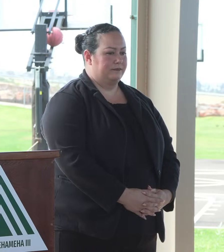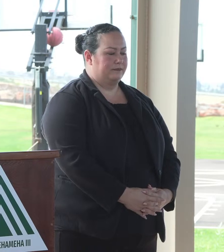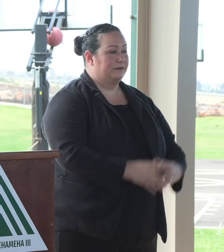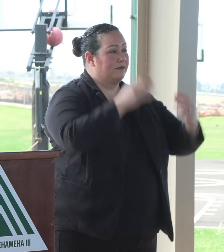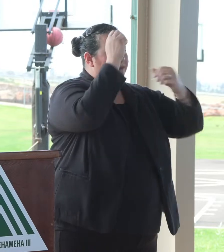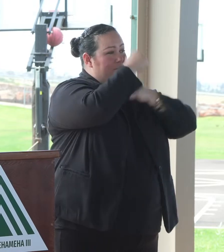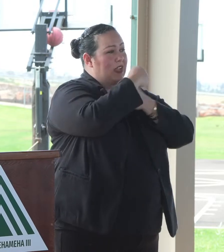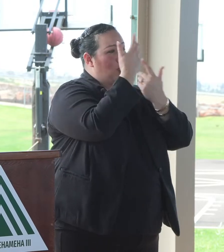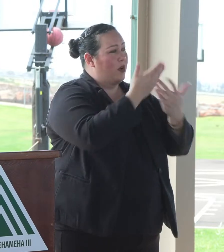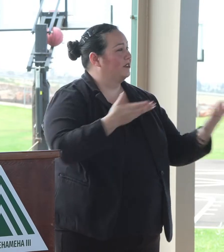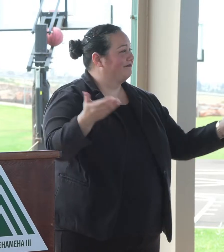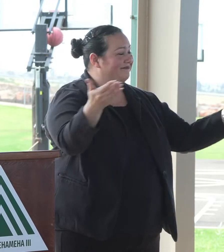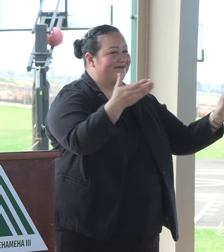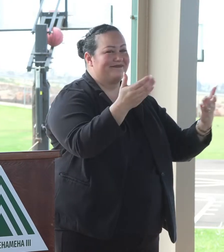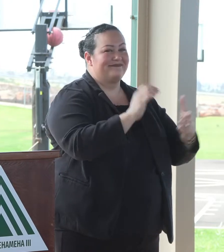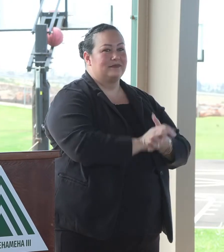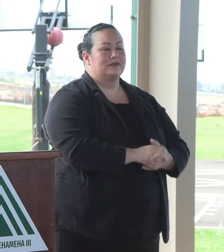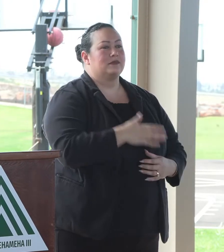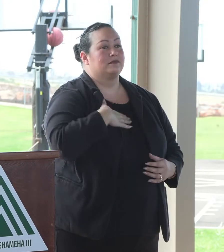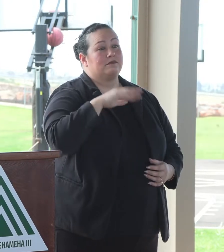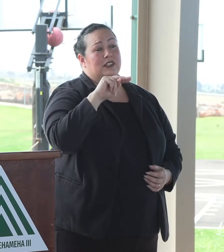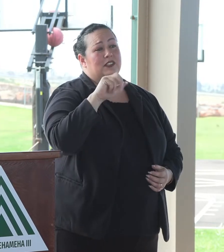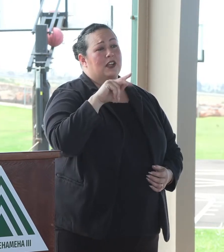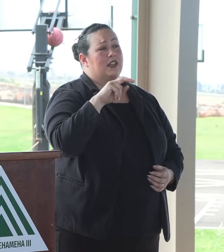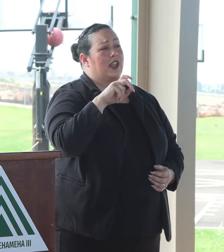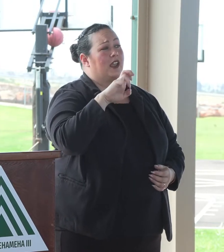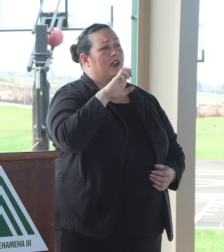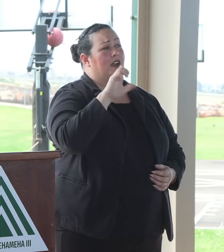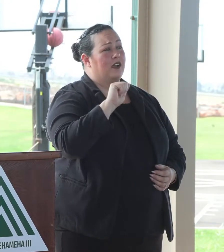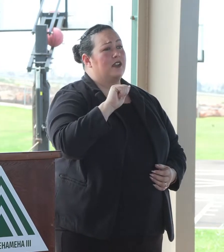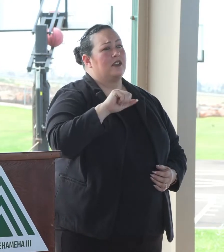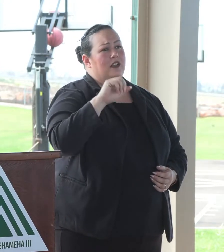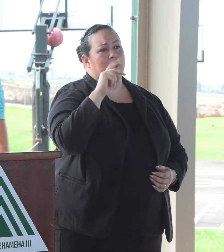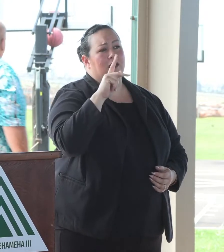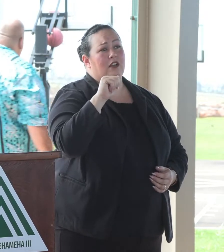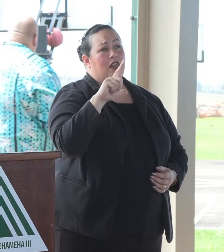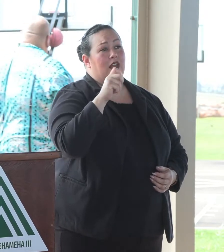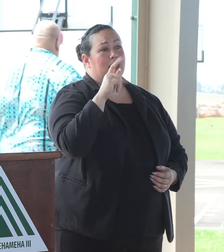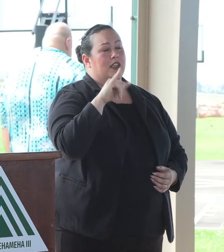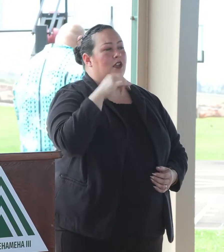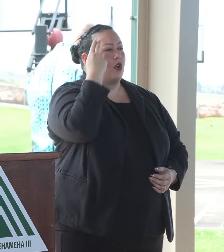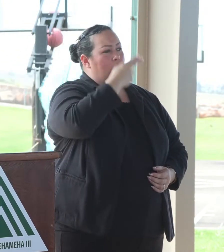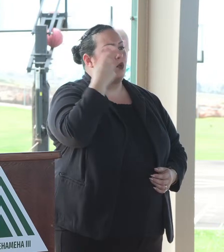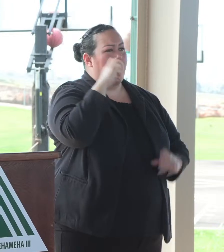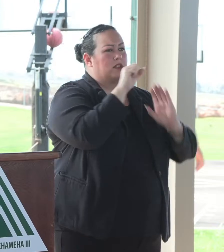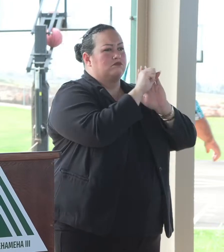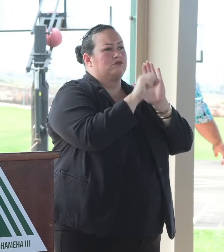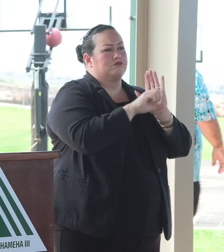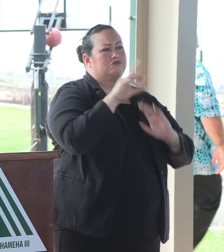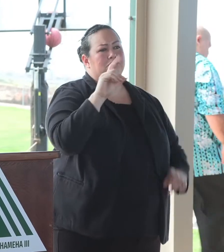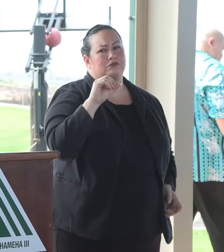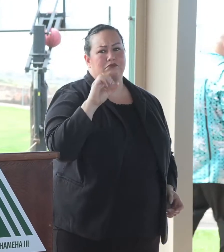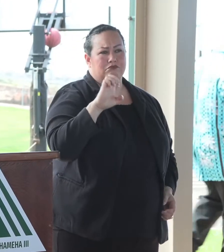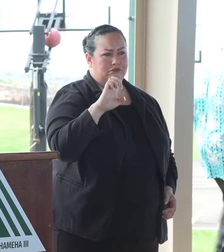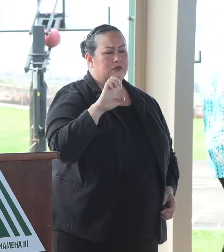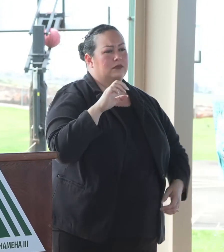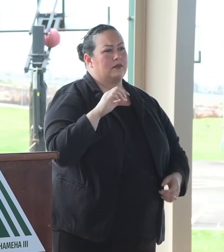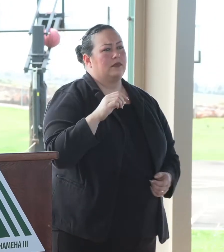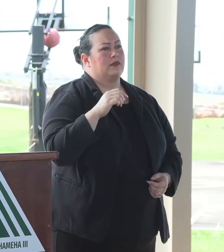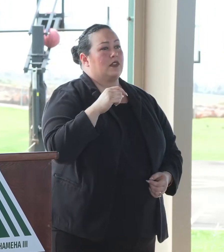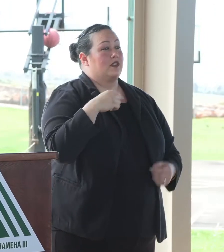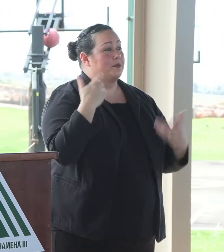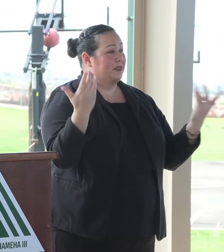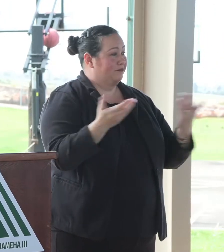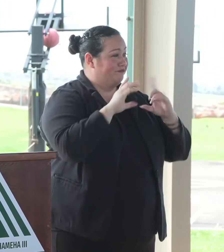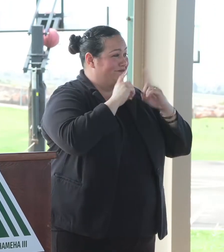Aloha mai kākou. I'm Nanea Kalani with the Hawaii State Department of Education. On behalf of the department,